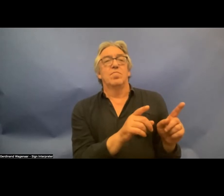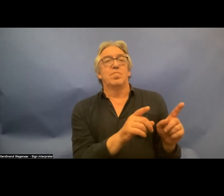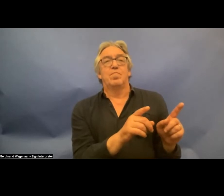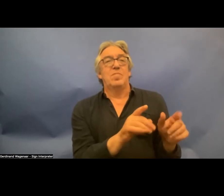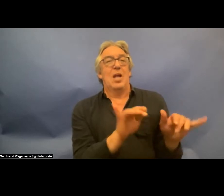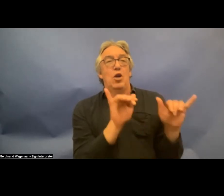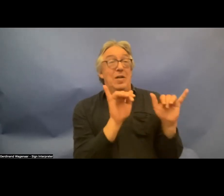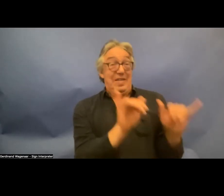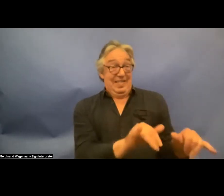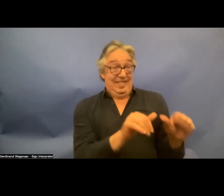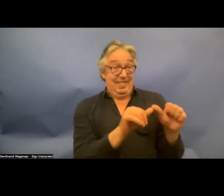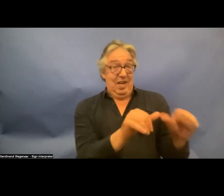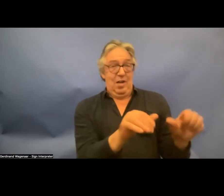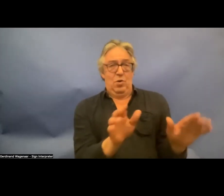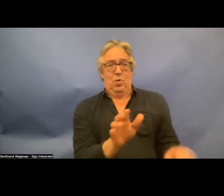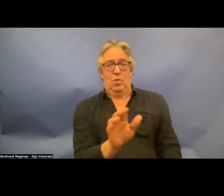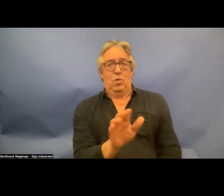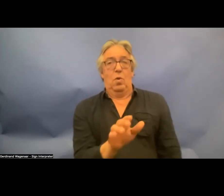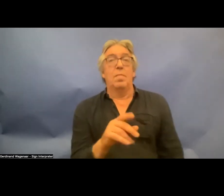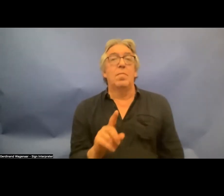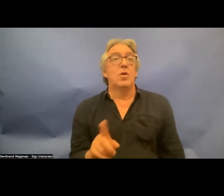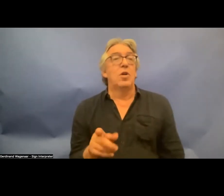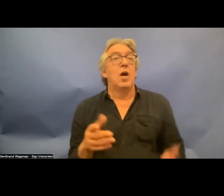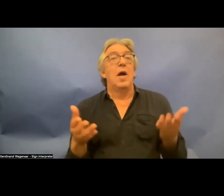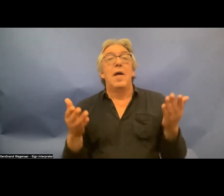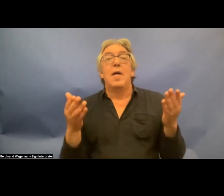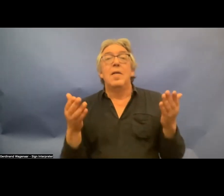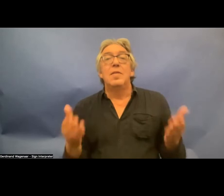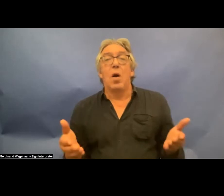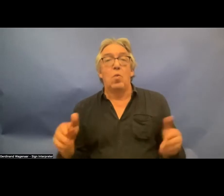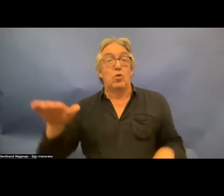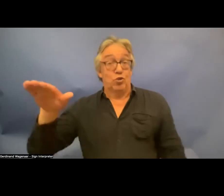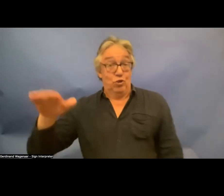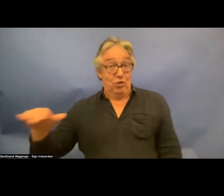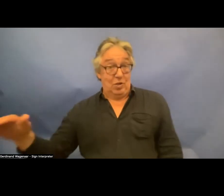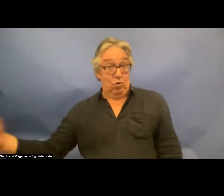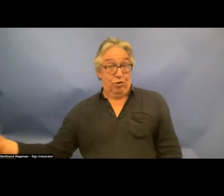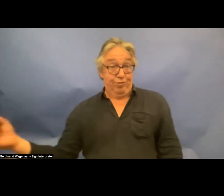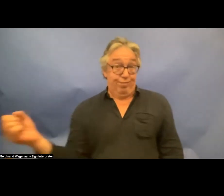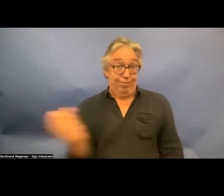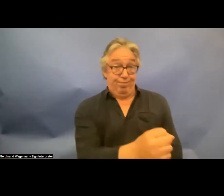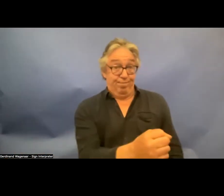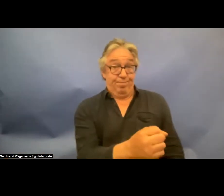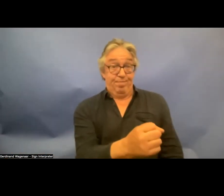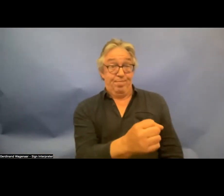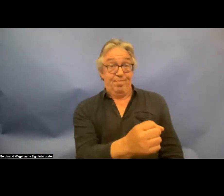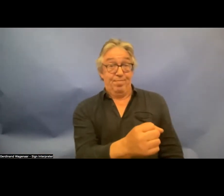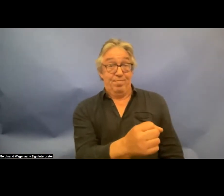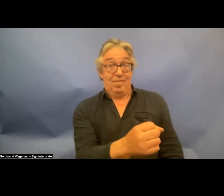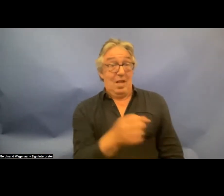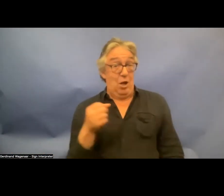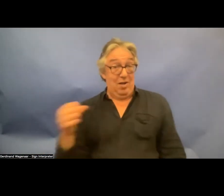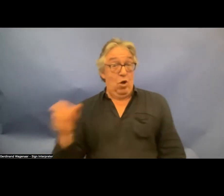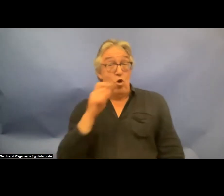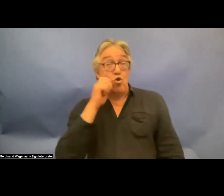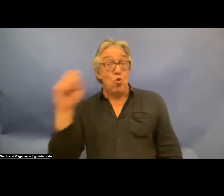remain. We know that kids who go to institutions when they're born, they're staying there for